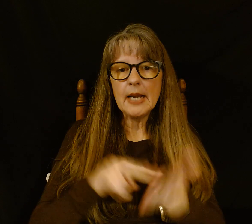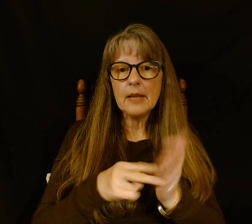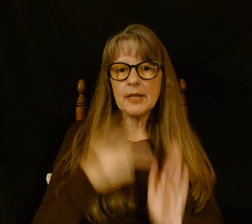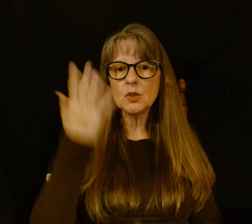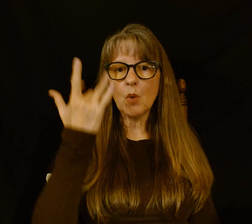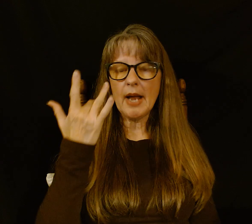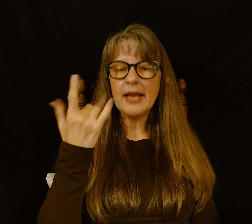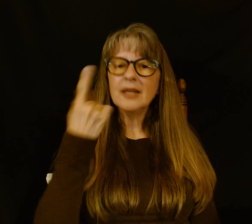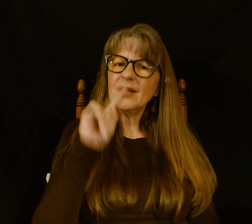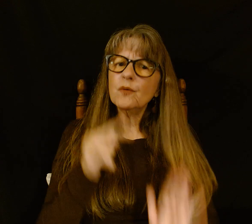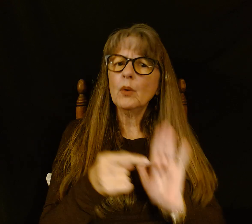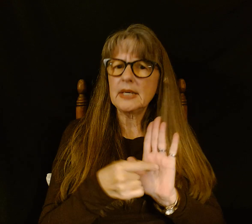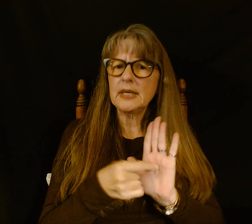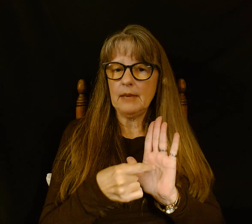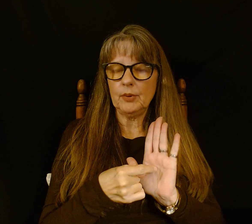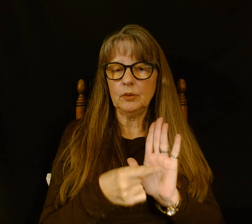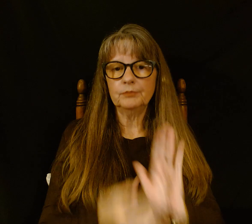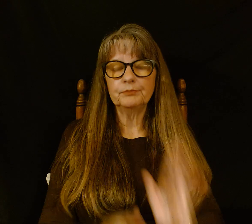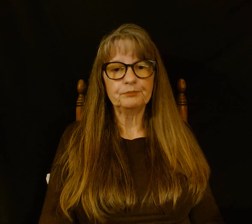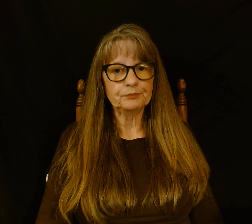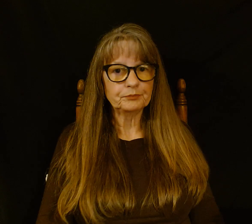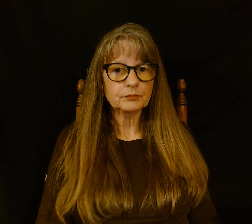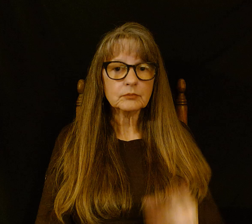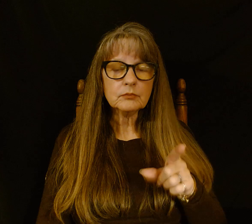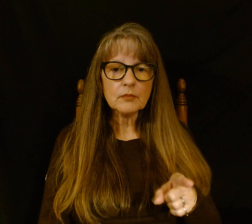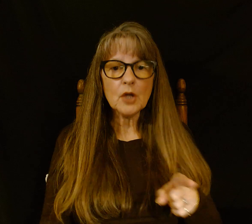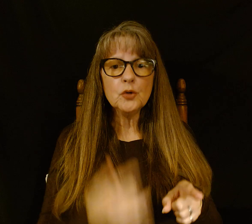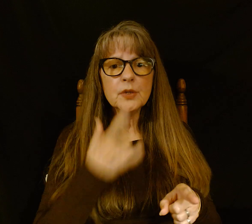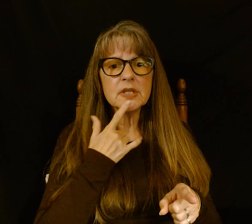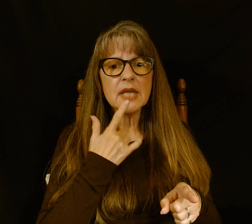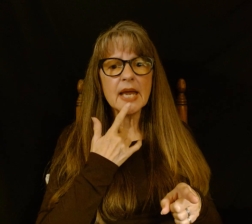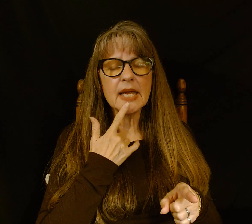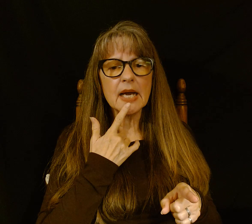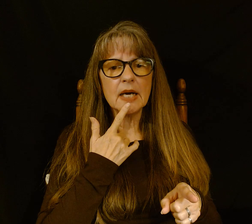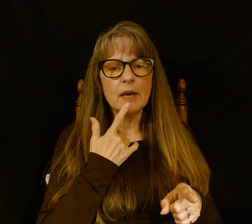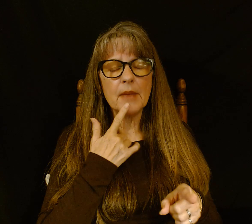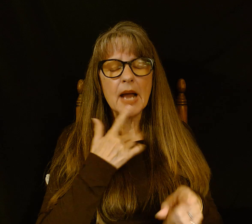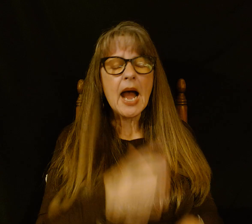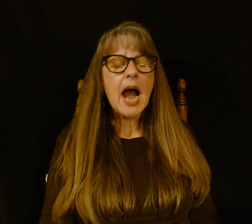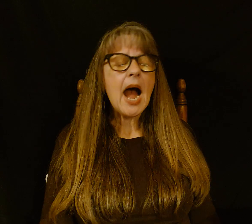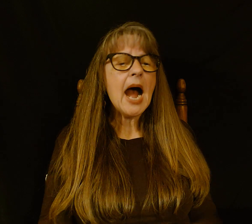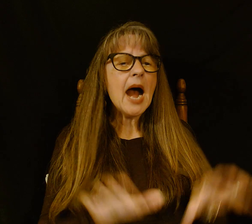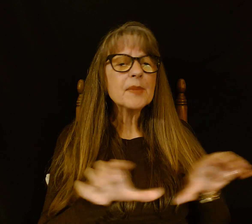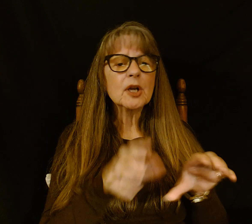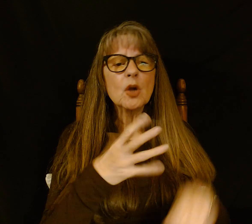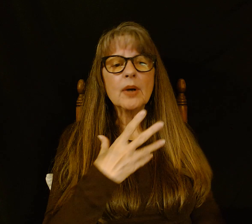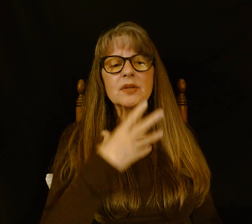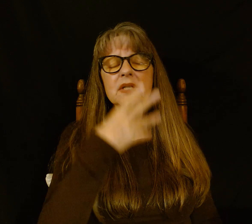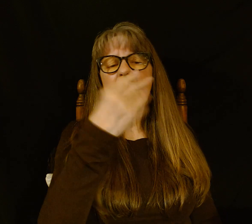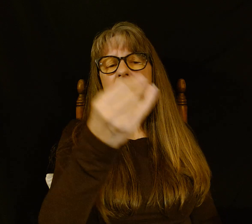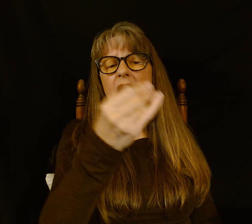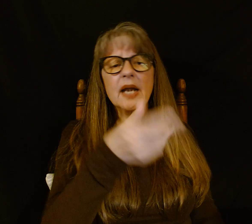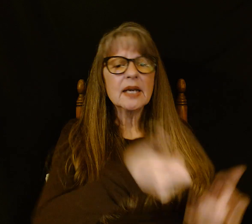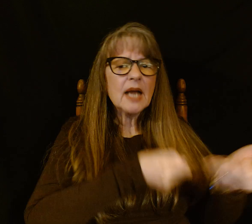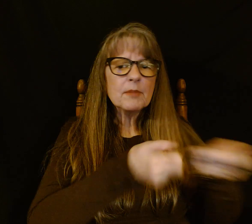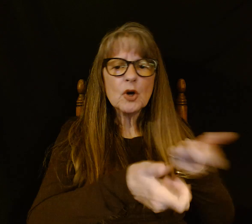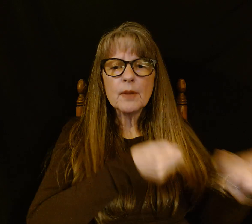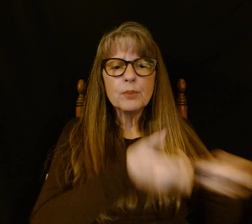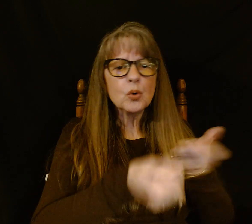means why. Like for example, you could say, I'm gonna go outside and I'm gonna